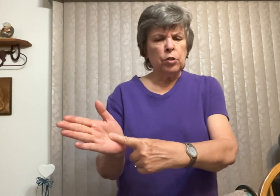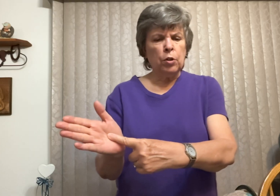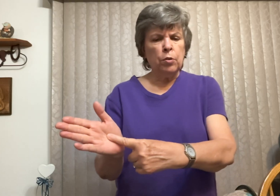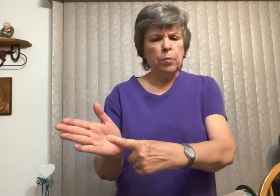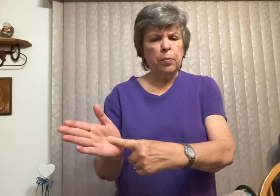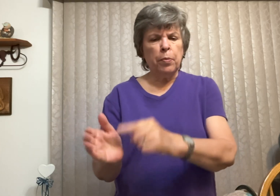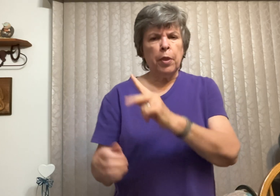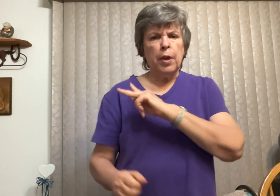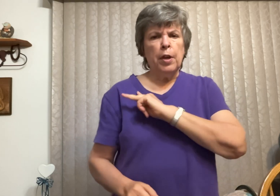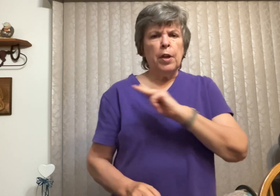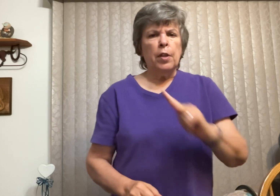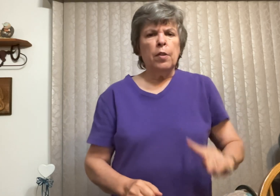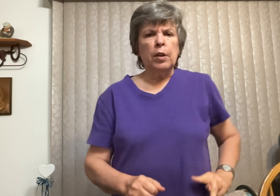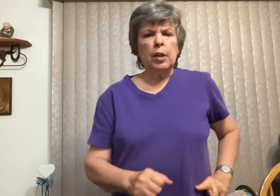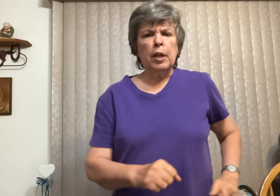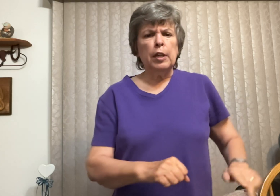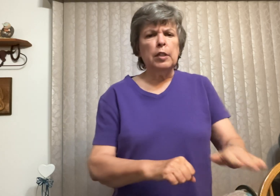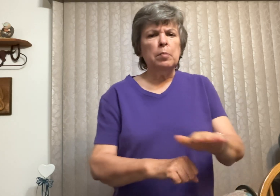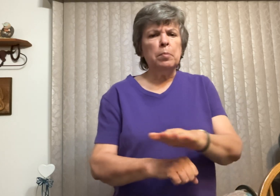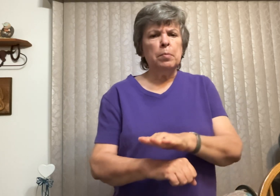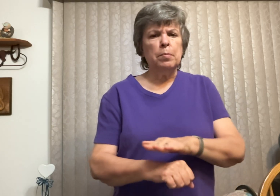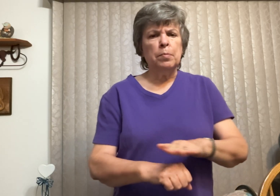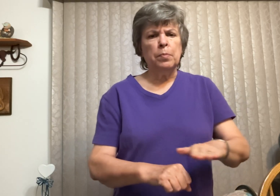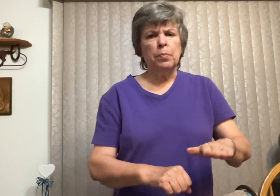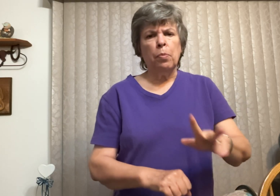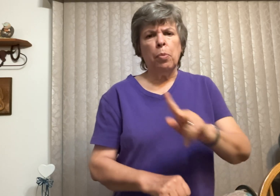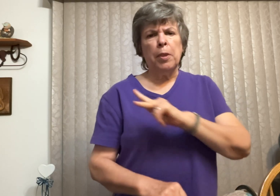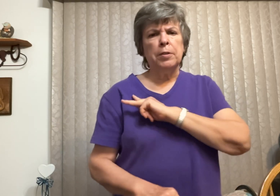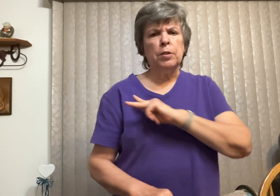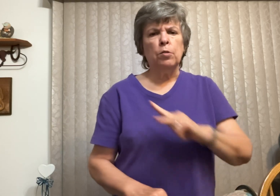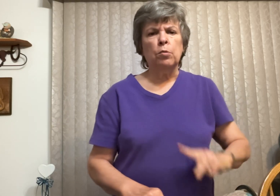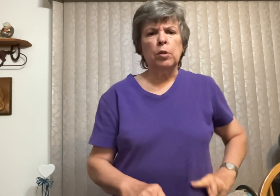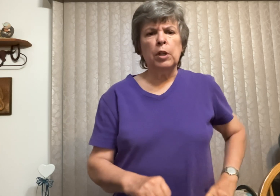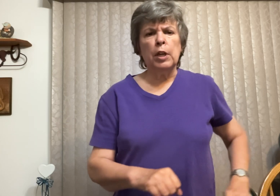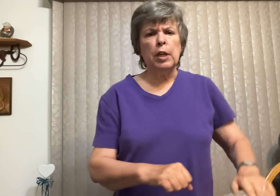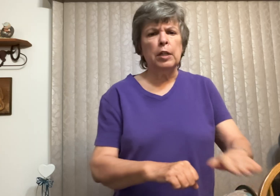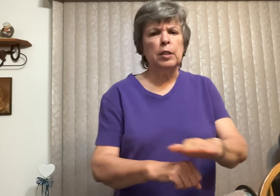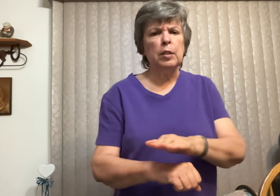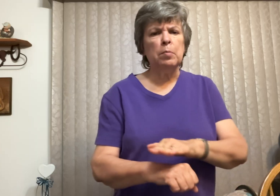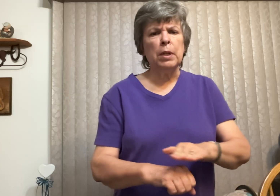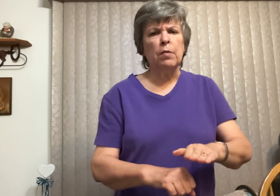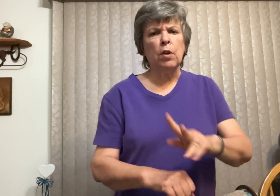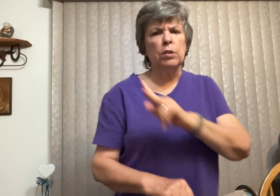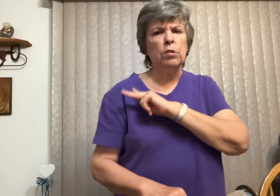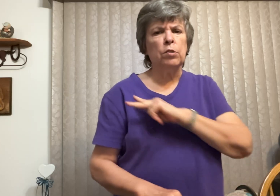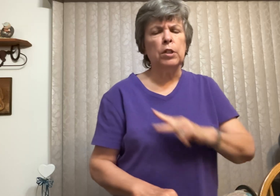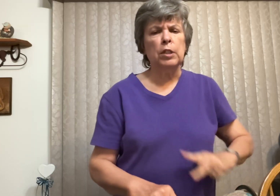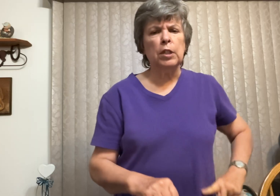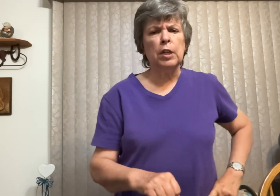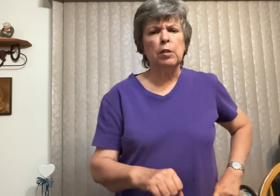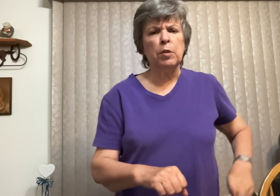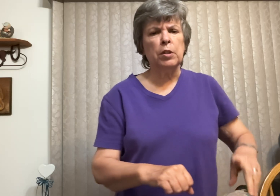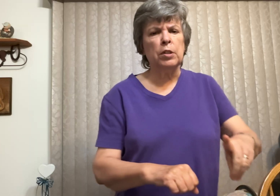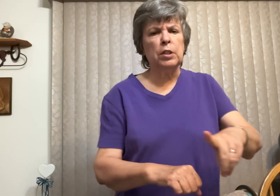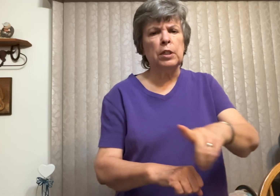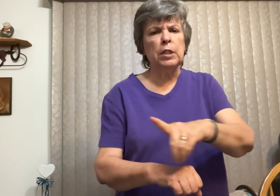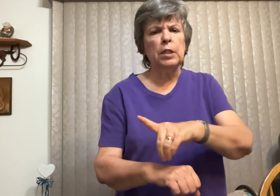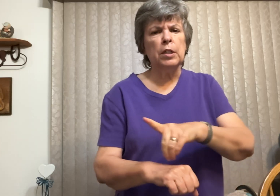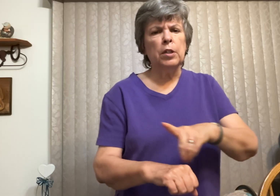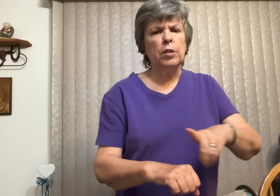show the kingdom. So kingdom, and I've also seen king with a D